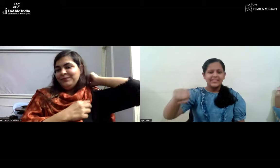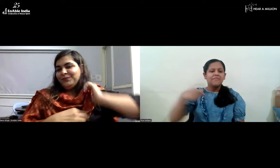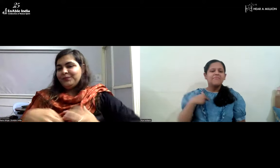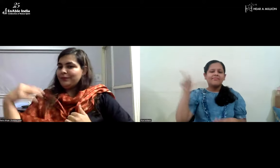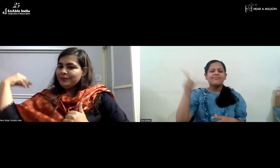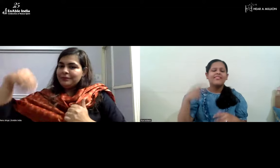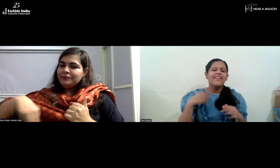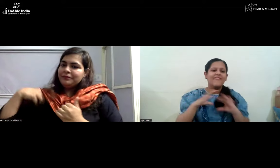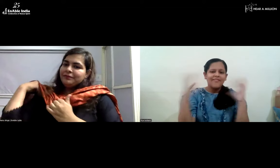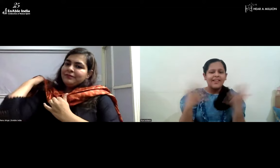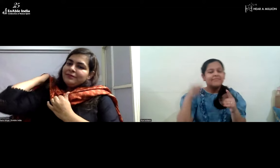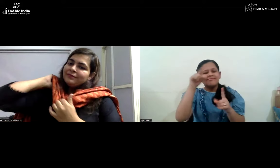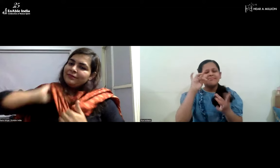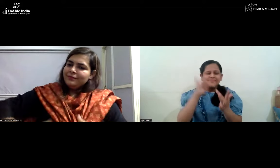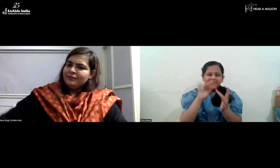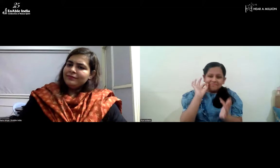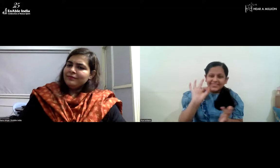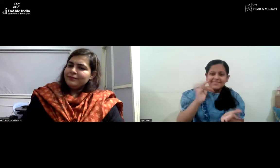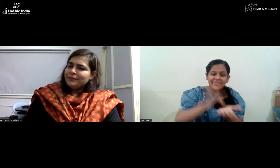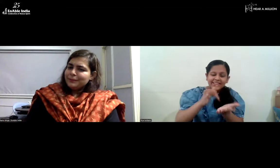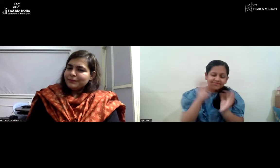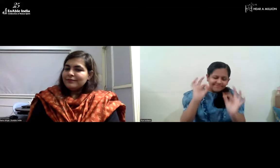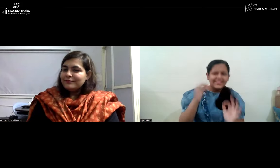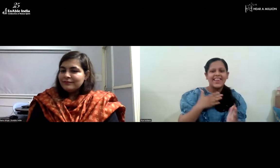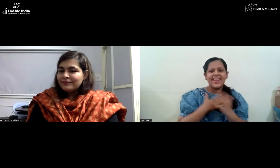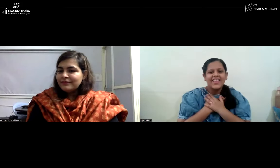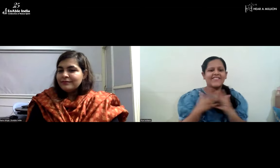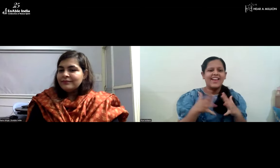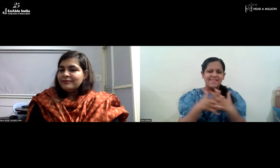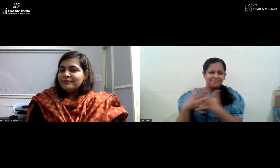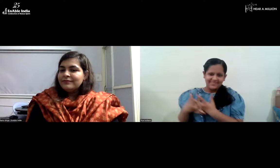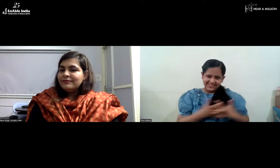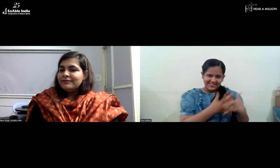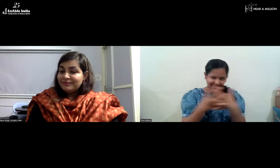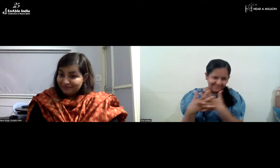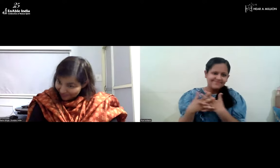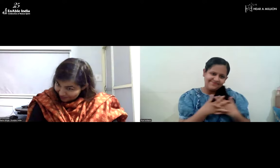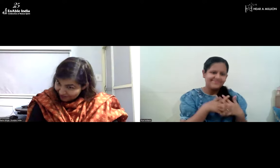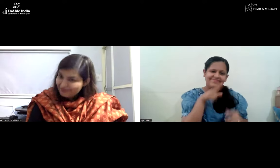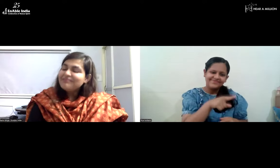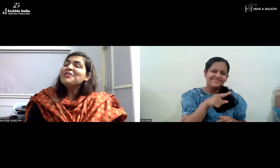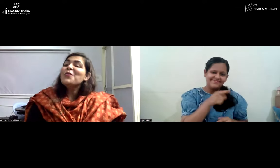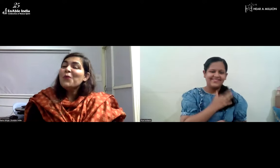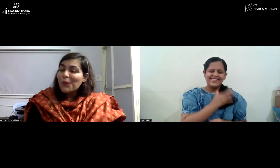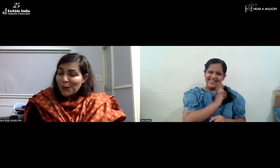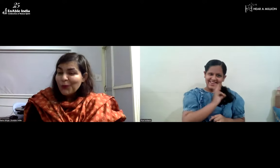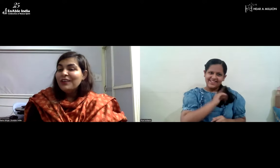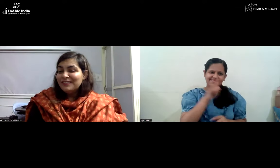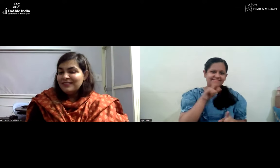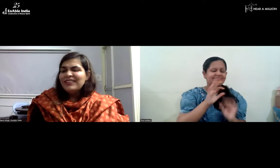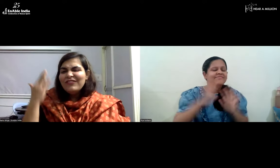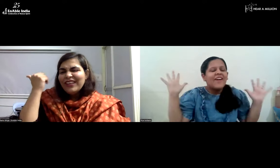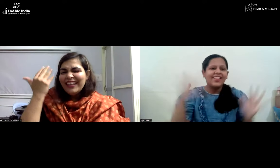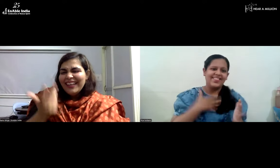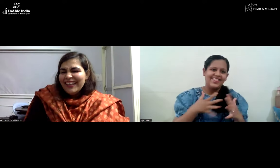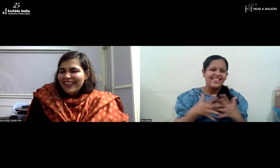Yeah, thank you. We are done with the questions for you. Um, I'll just be back. I'll just